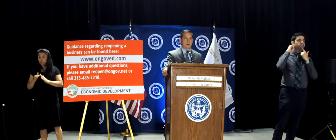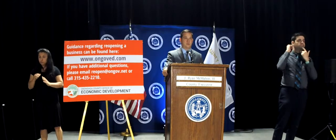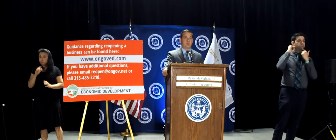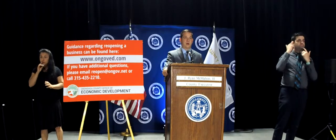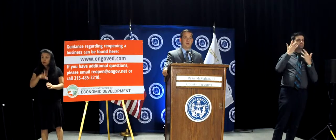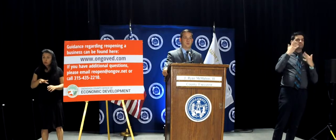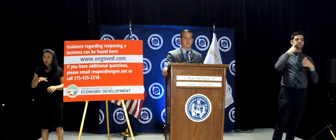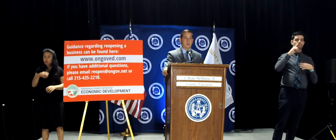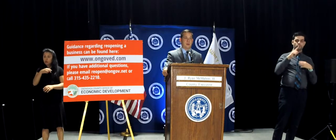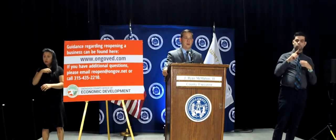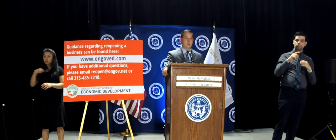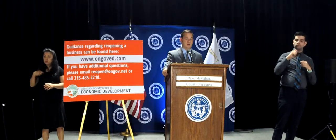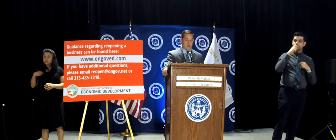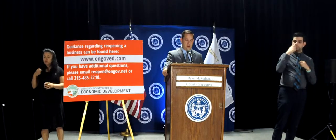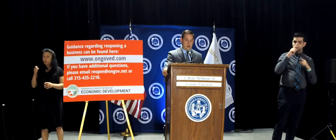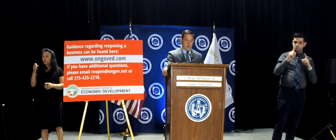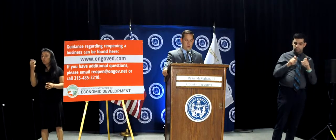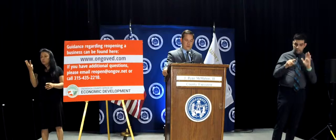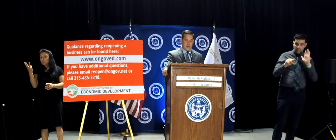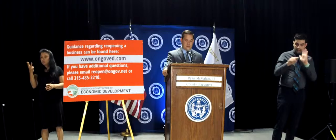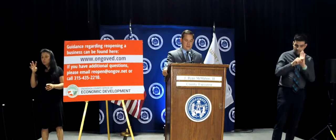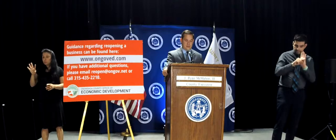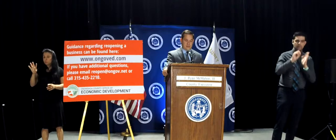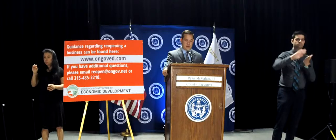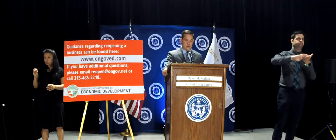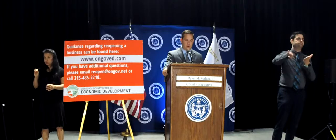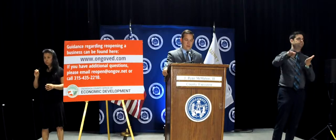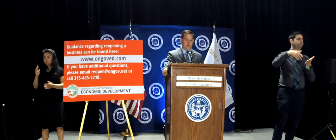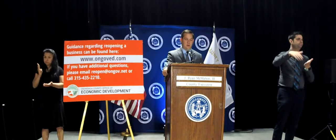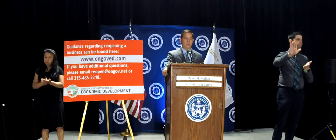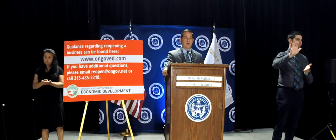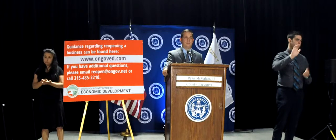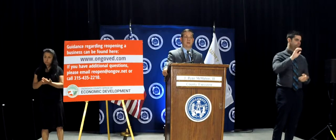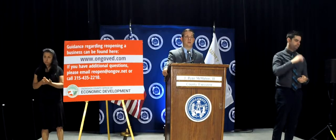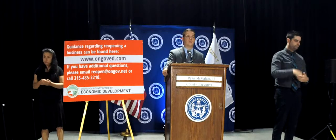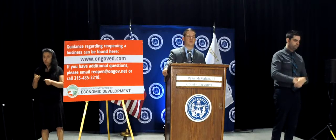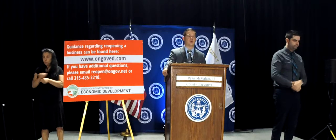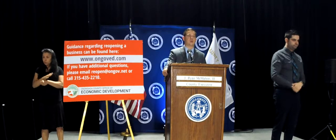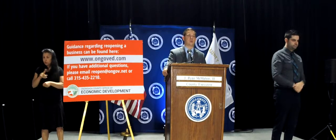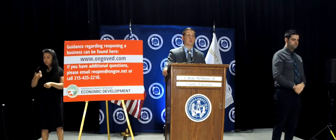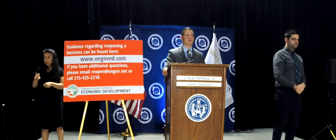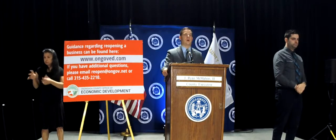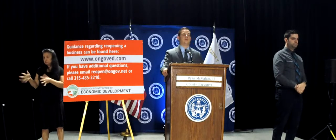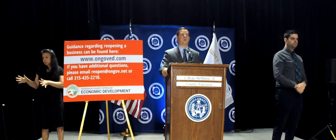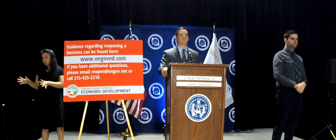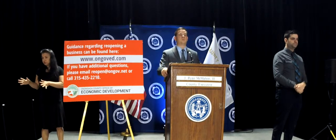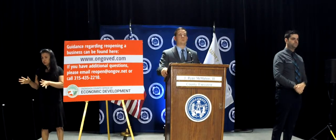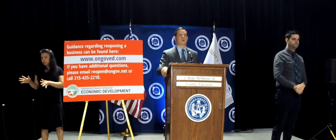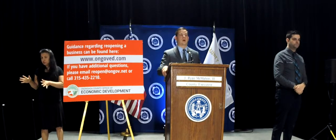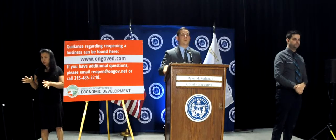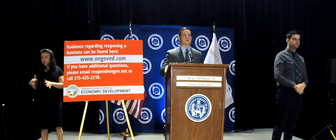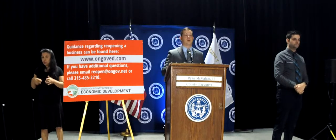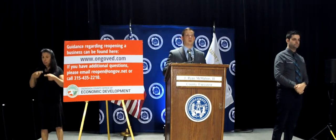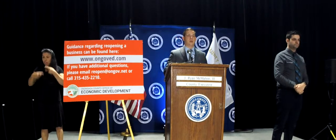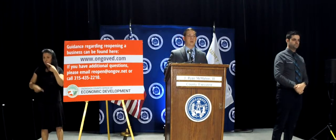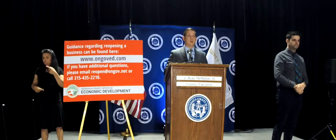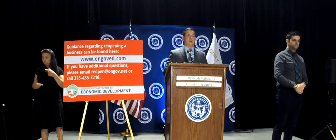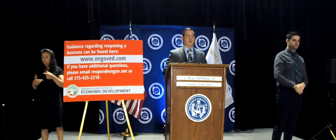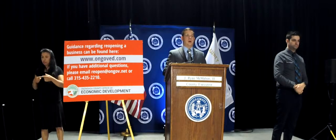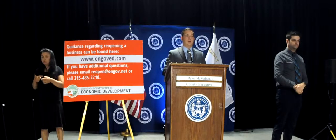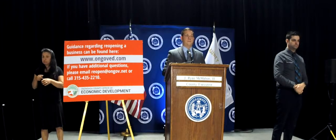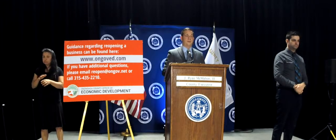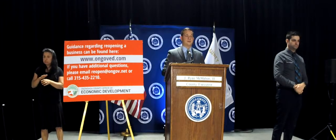Just tremendous progress we've made. COVID-19 is not threatening our medical infrastructure whatsoever, but